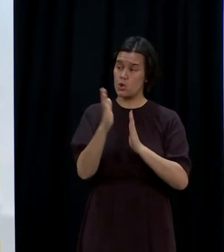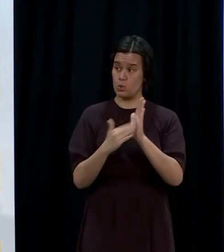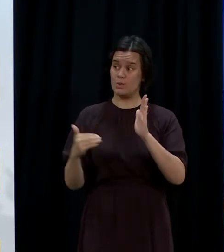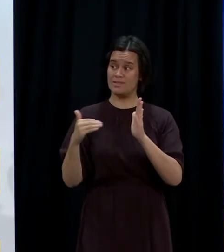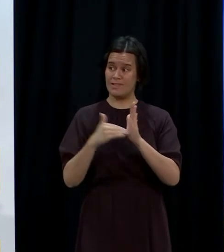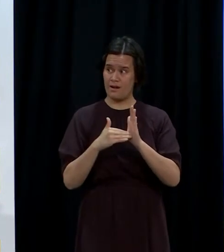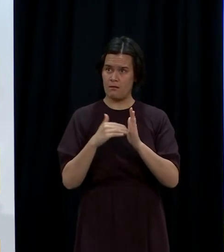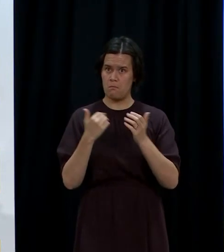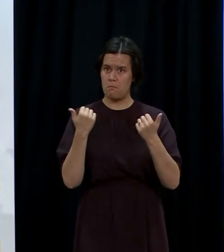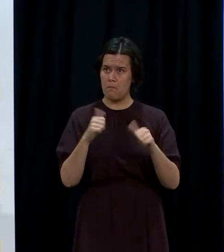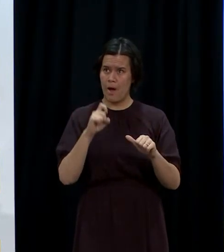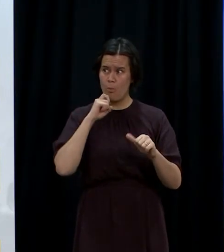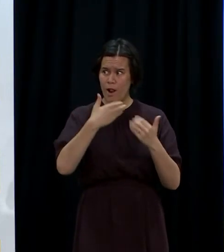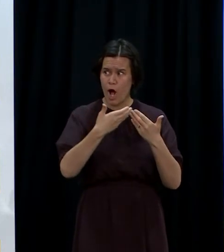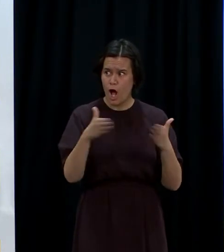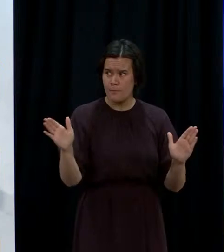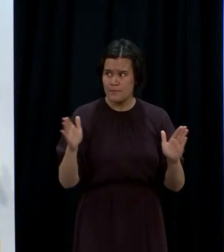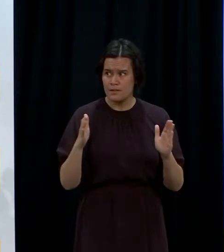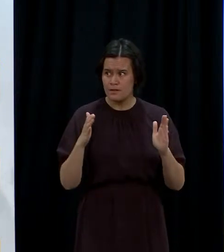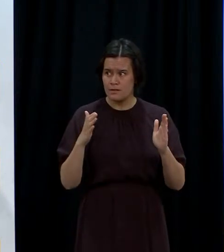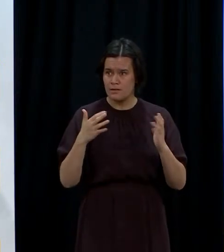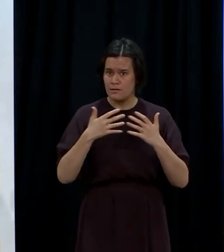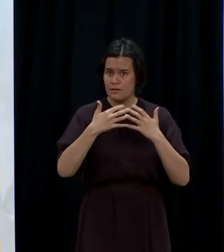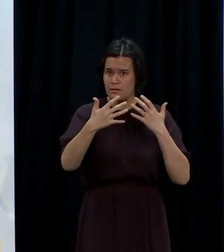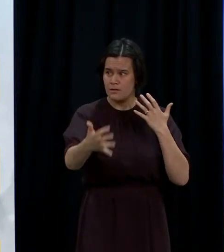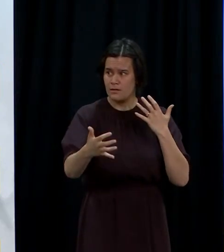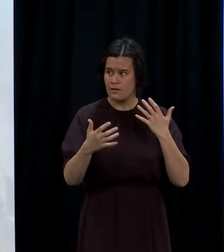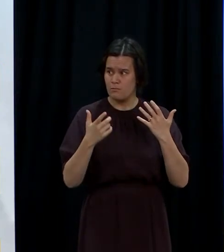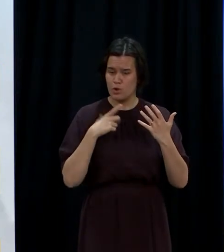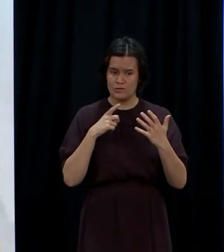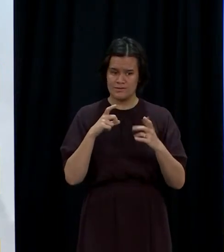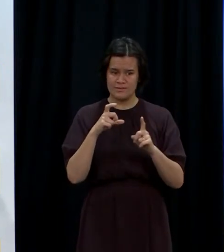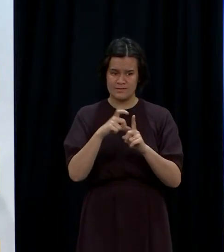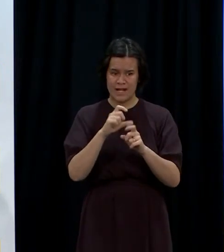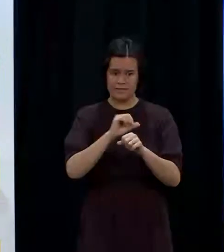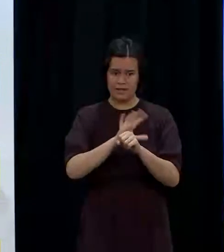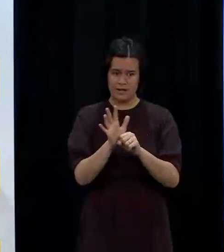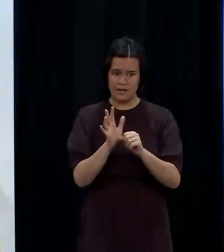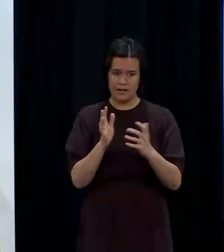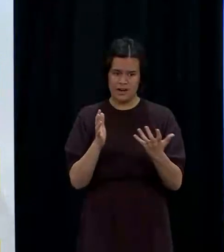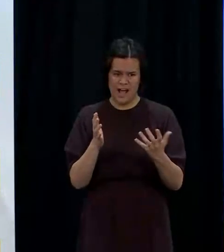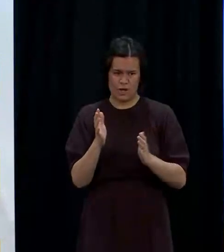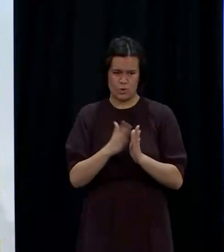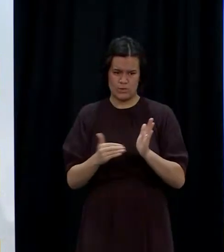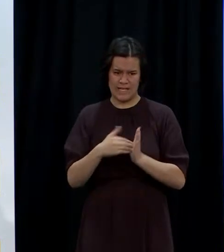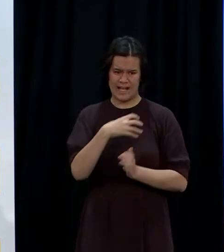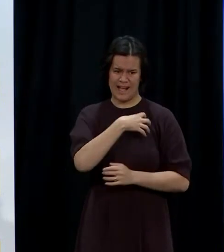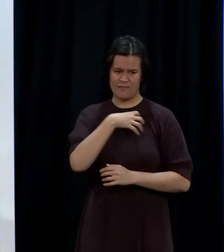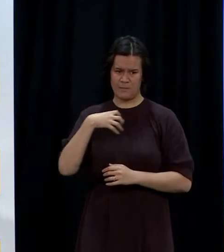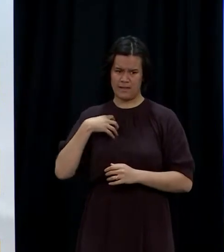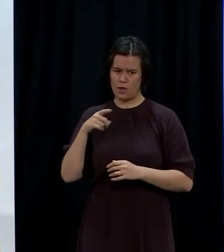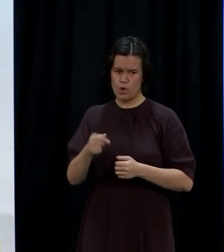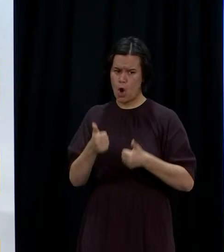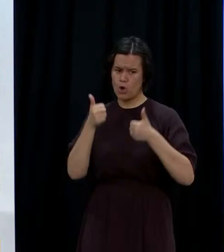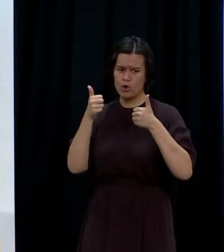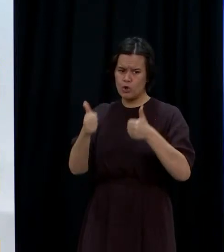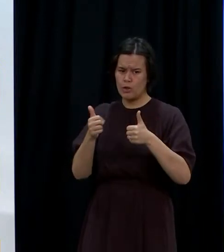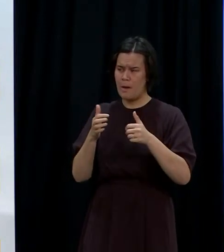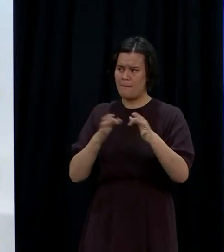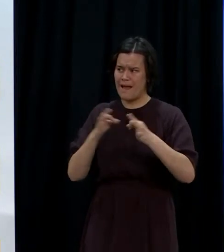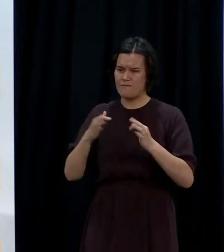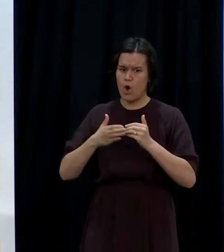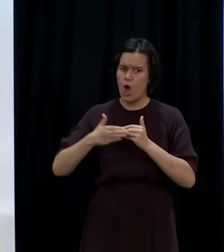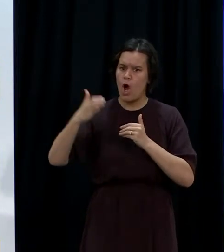is due to Delta, isn't it? I mean, on Monday it seems like he came up with the Delta 2 rules, announced them and then caught up, and everyone sort of had 48 hours to